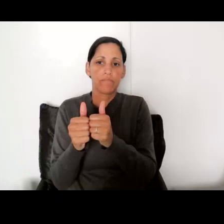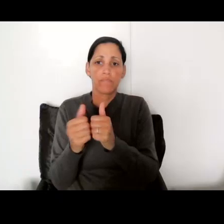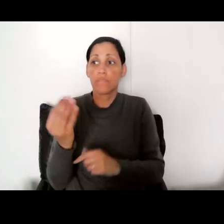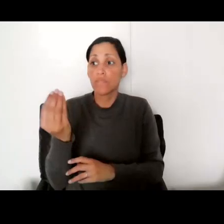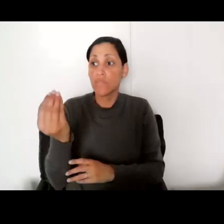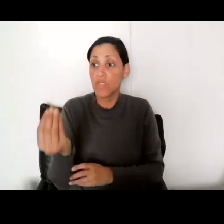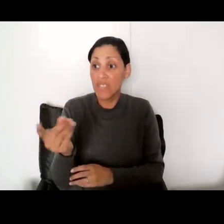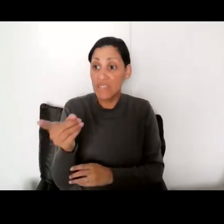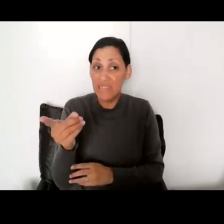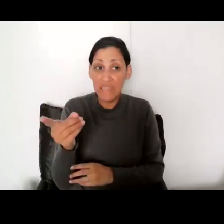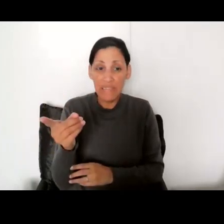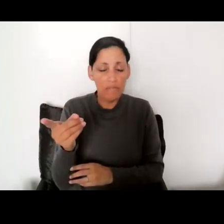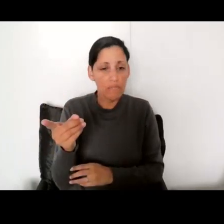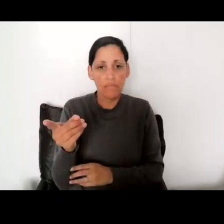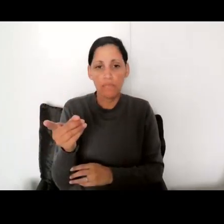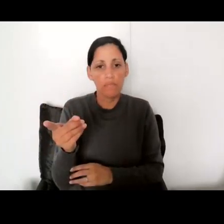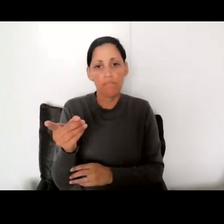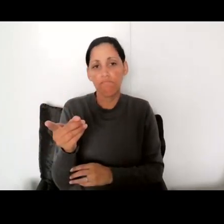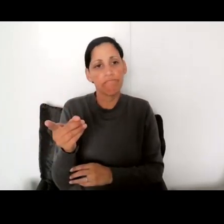not able to